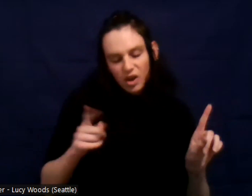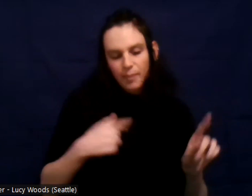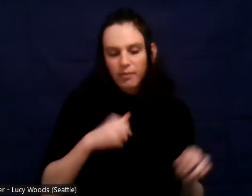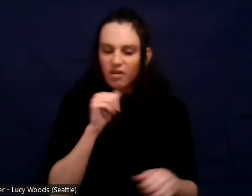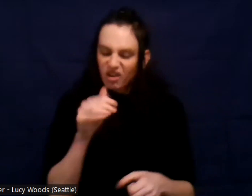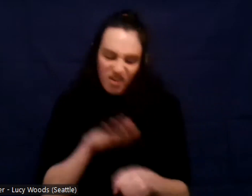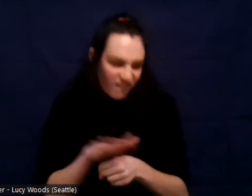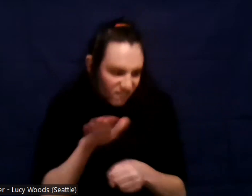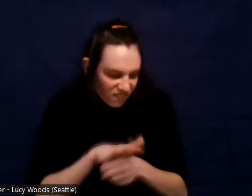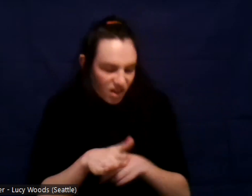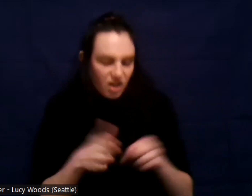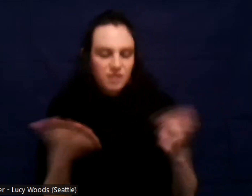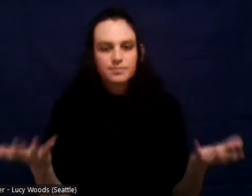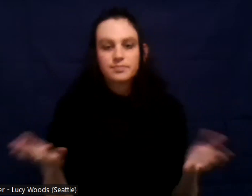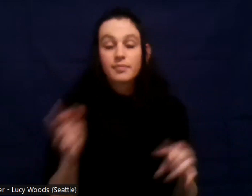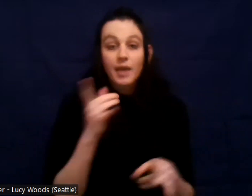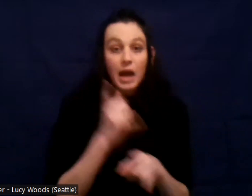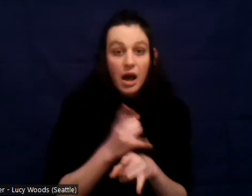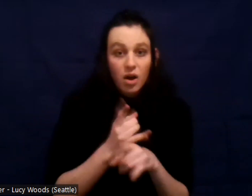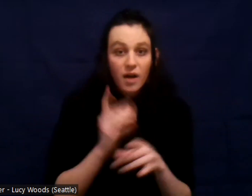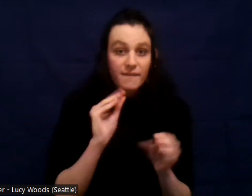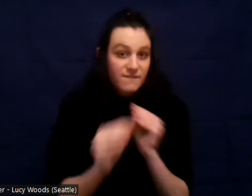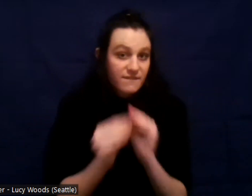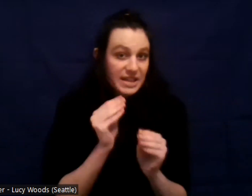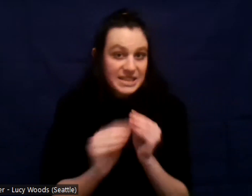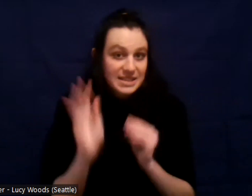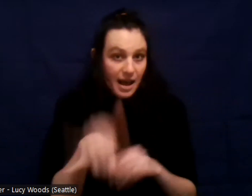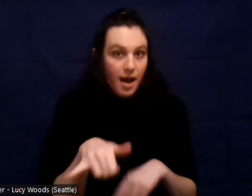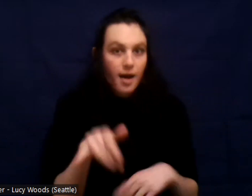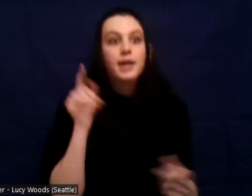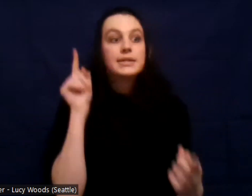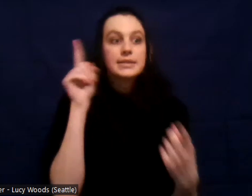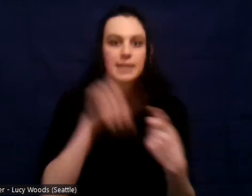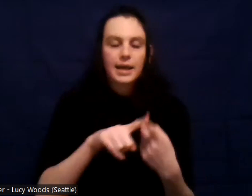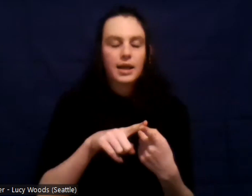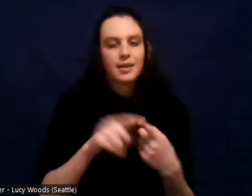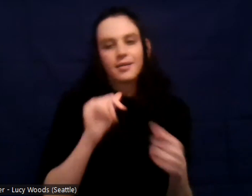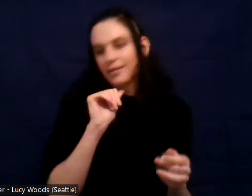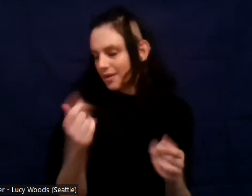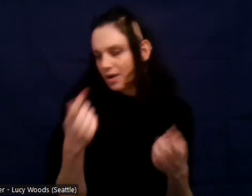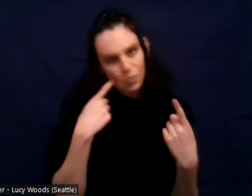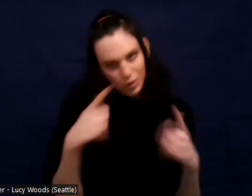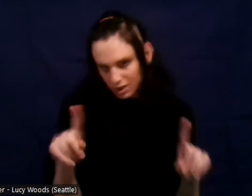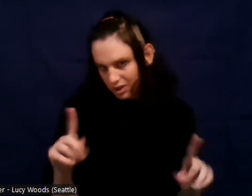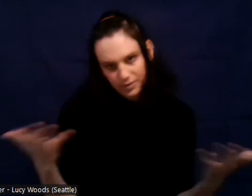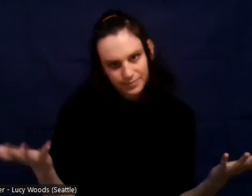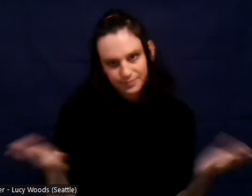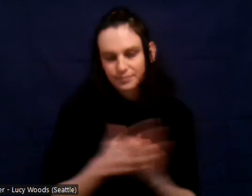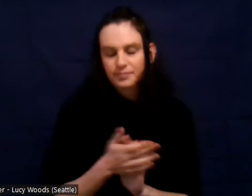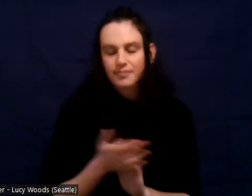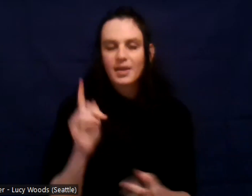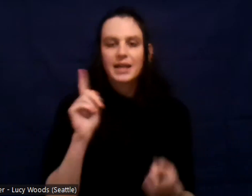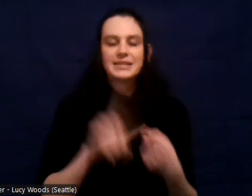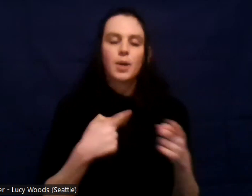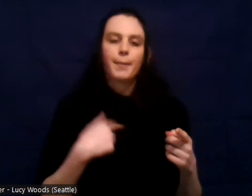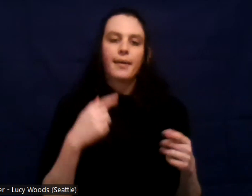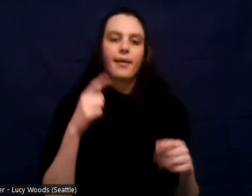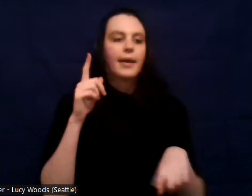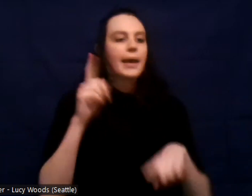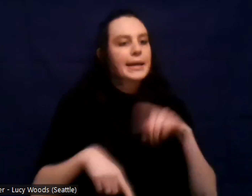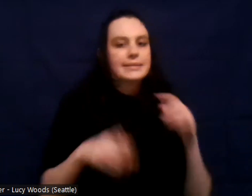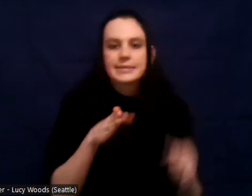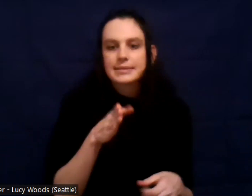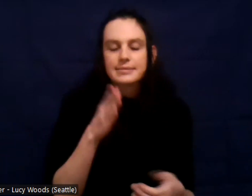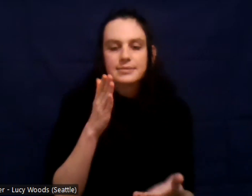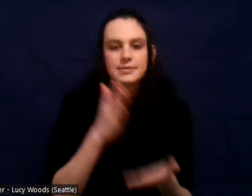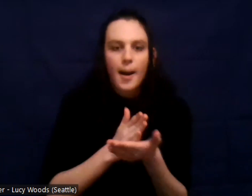many forms fixed it until it didn't, until I couldn't stop, and consequences